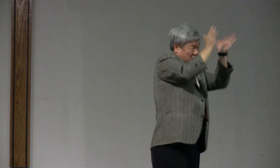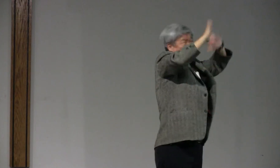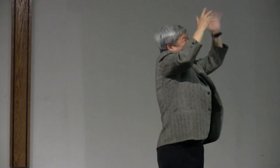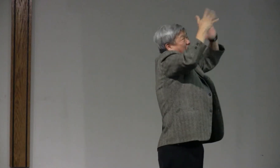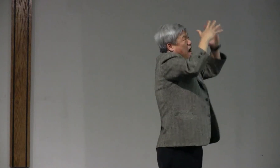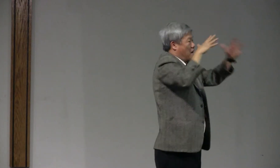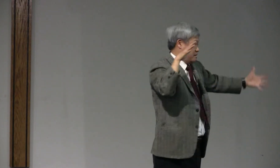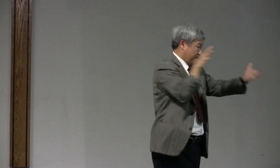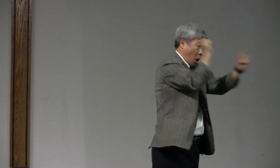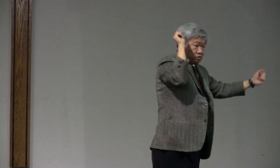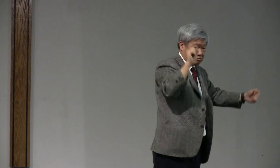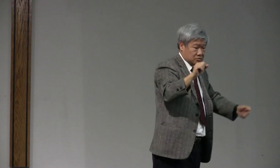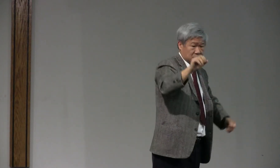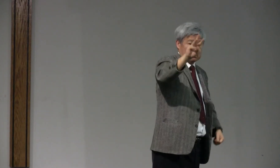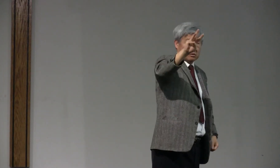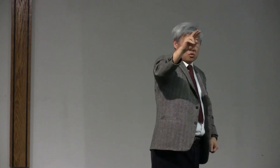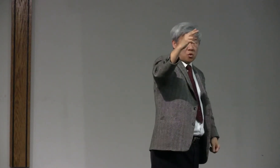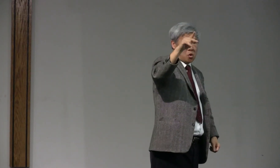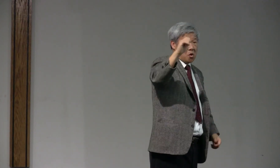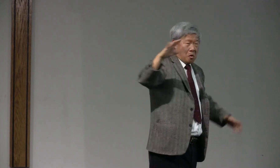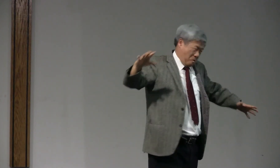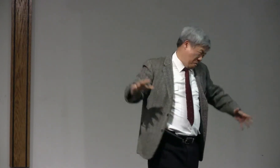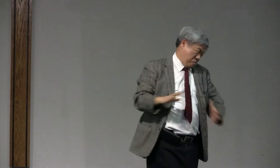You couldn't take a small boat out there.